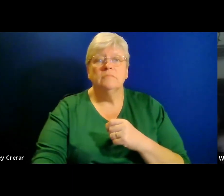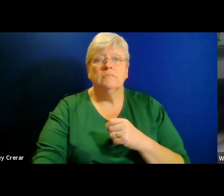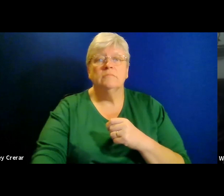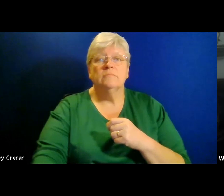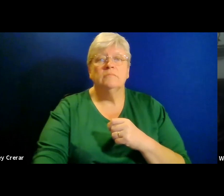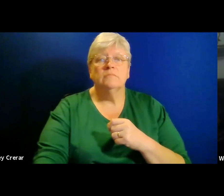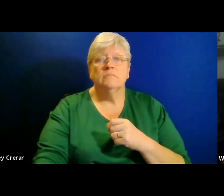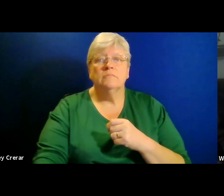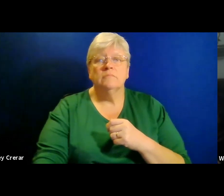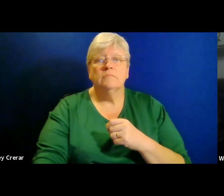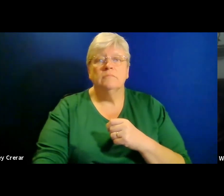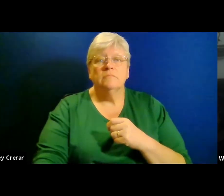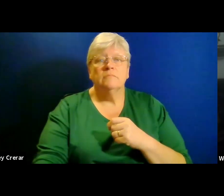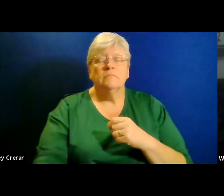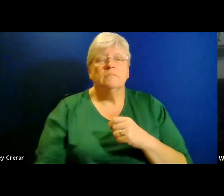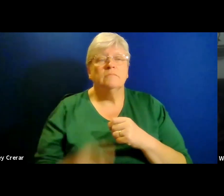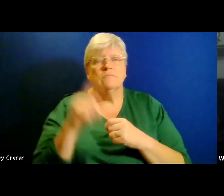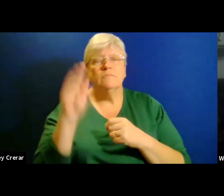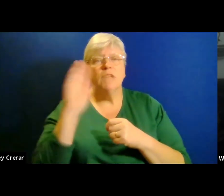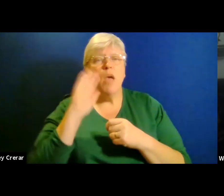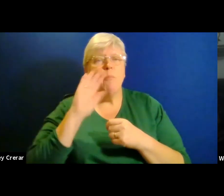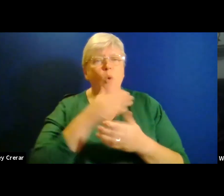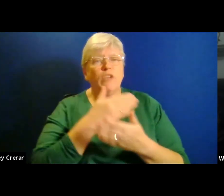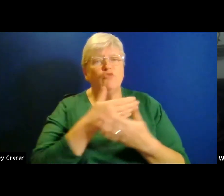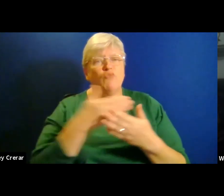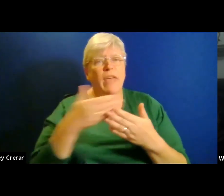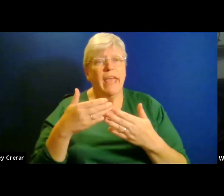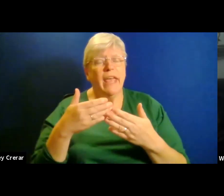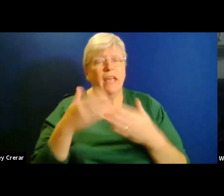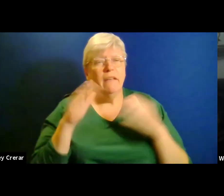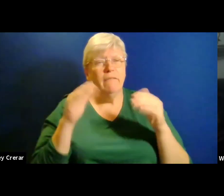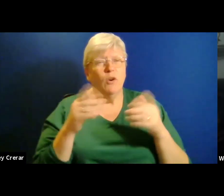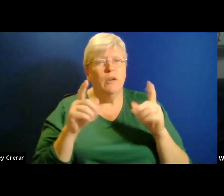His poetry focuses more on